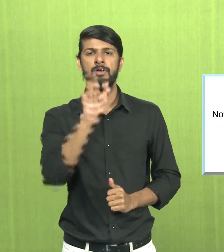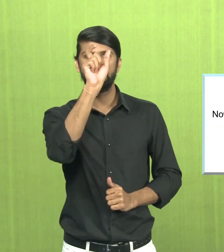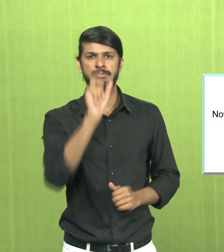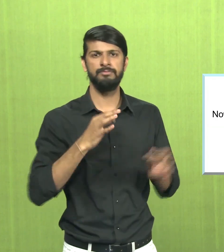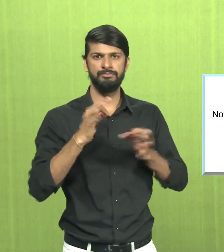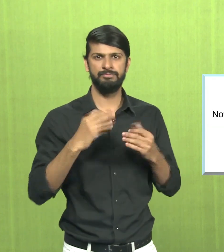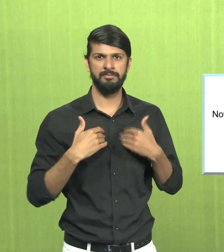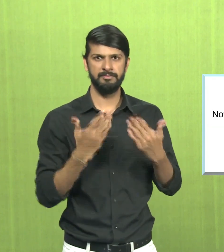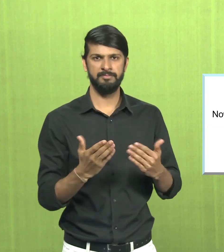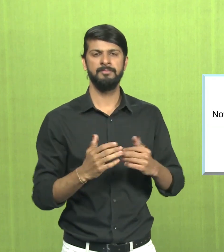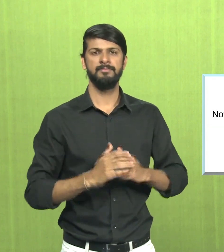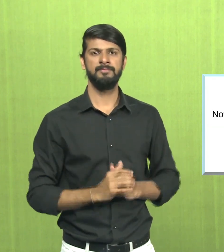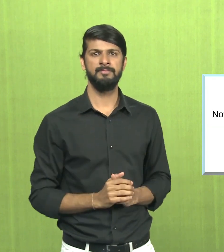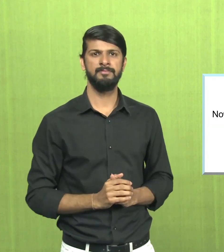Now we will learn new words from this lesson.